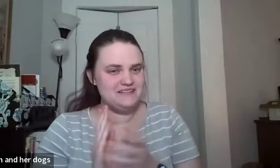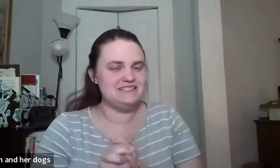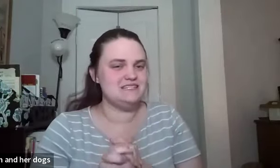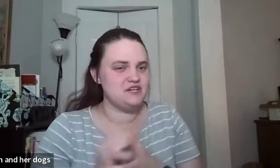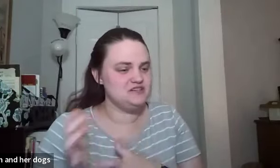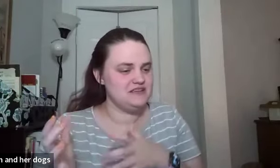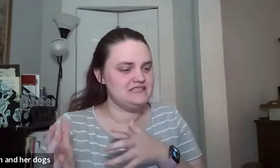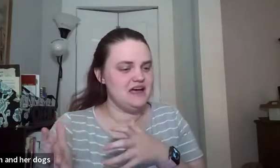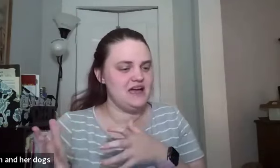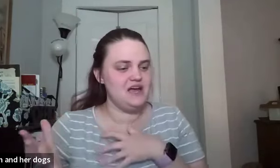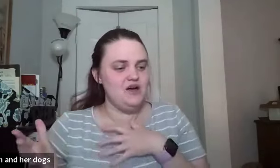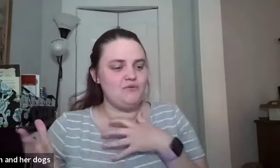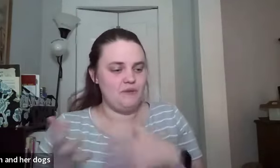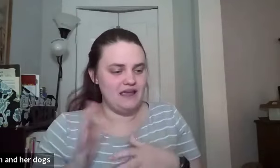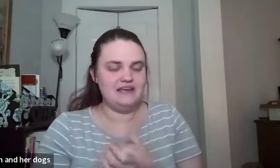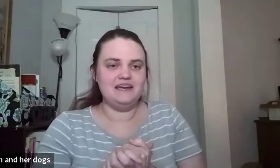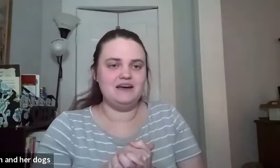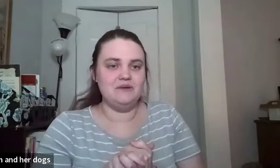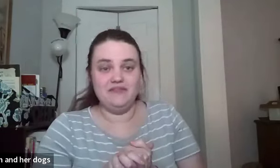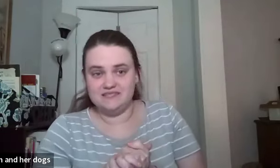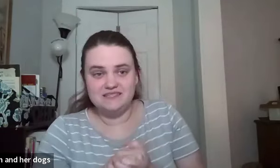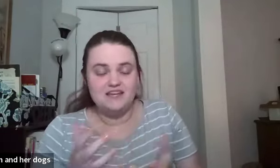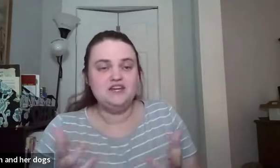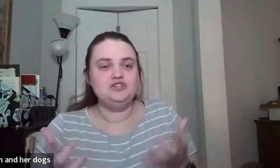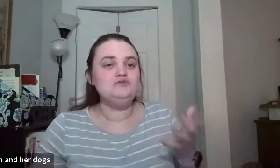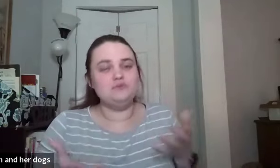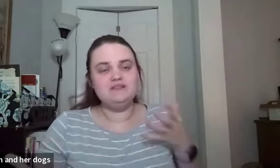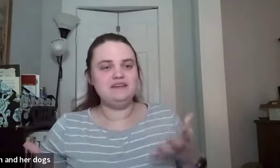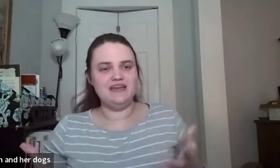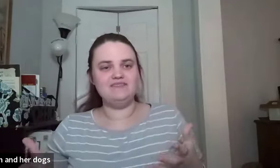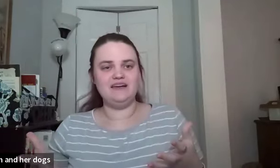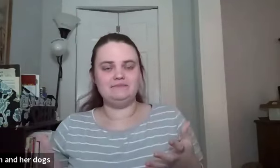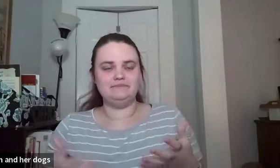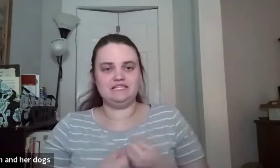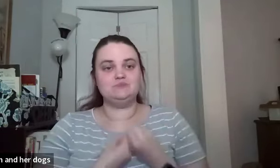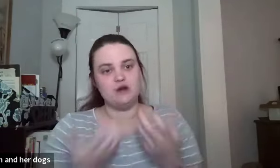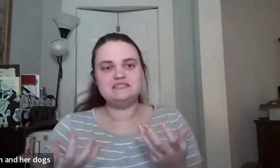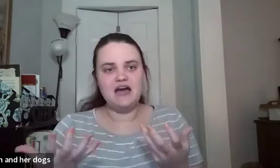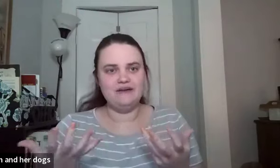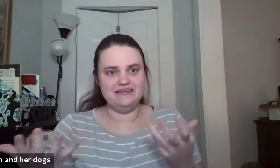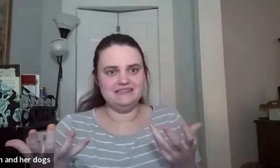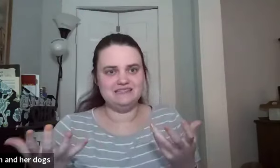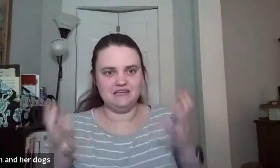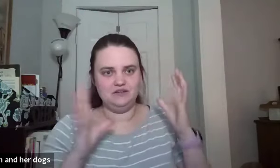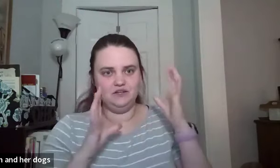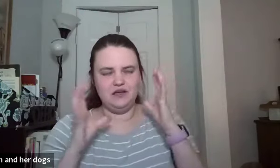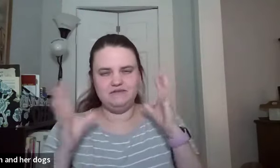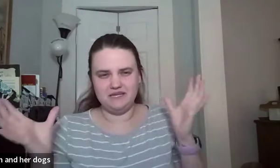signs, especially things like rain, and then the sun, you really can like express how it is. Like, if that makes